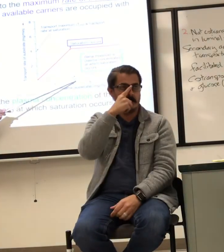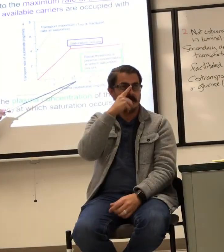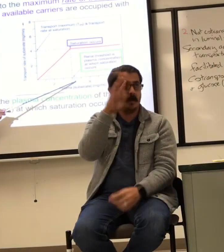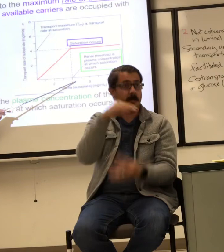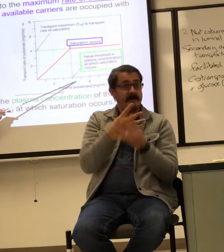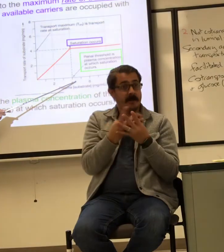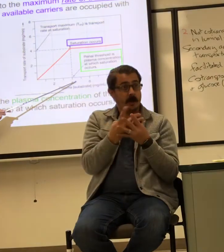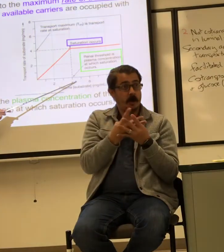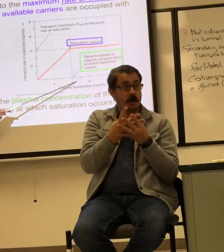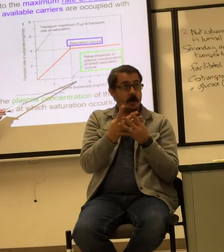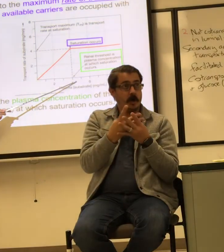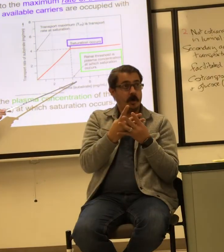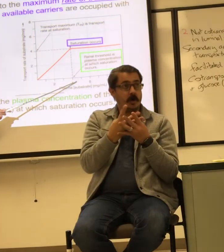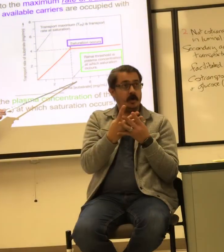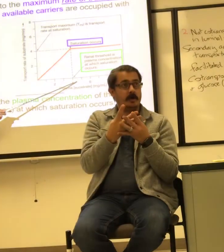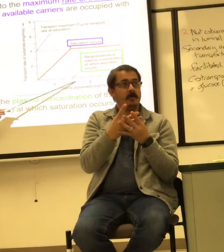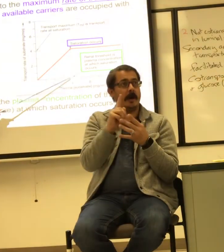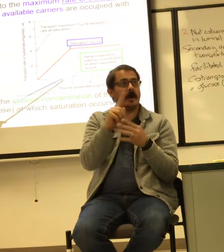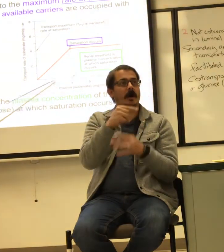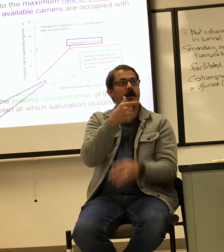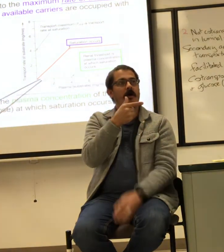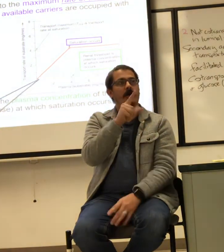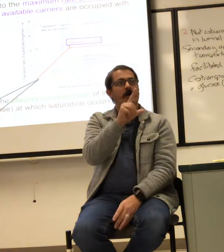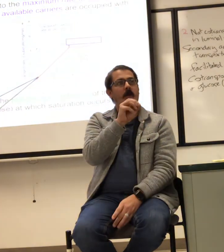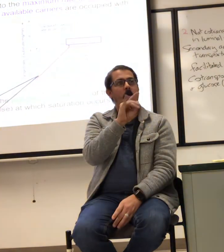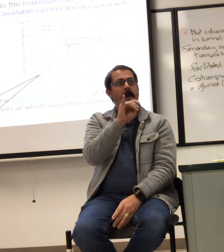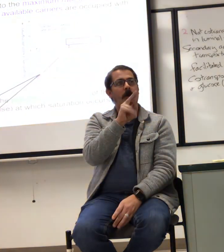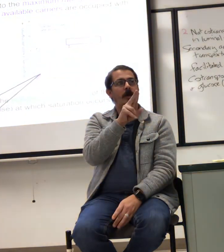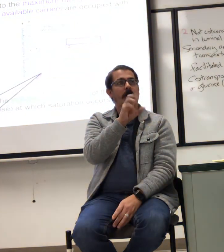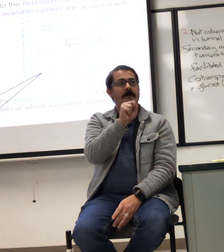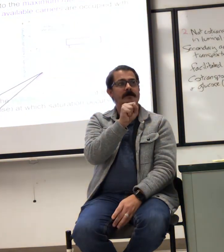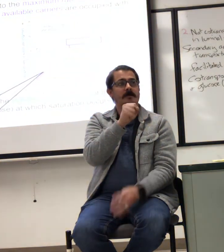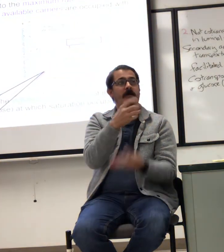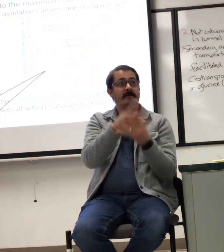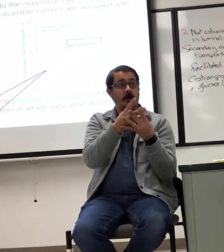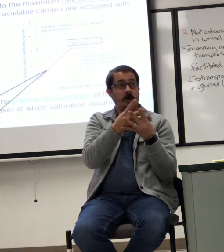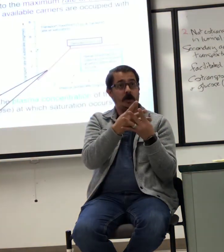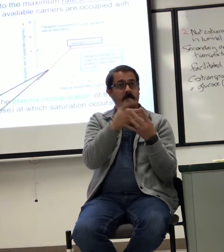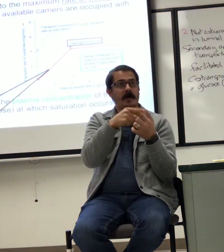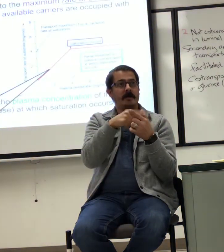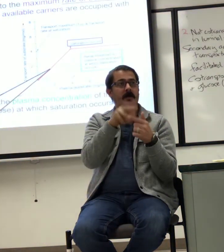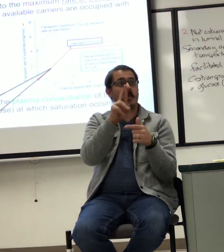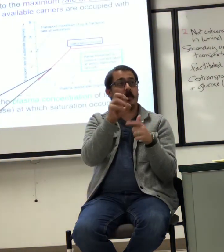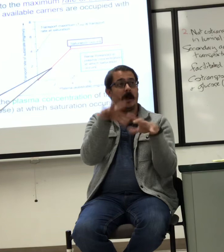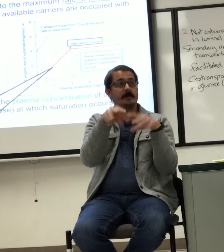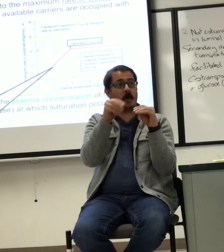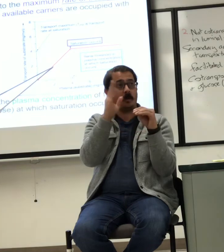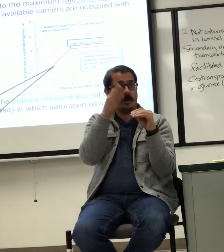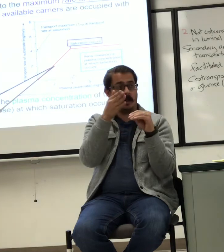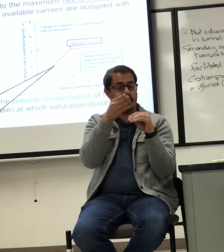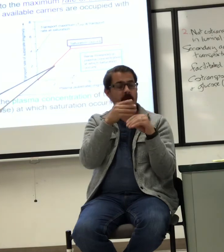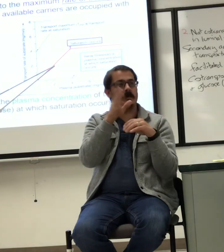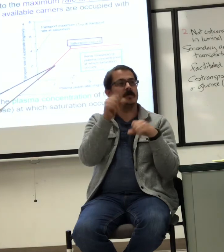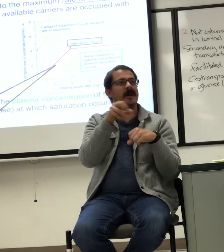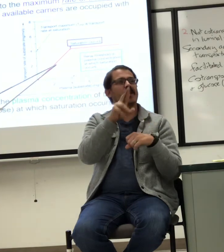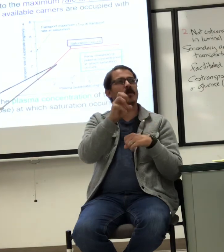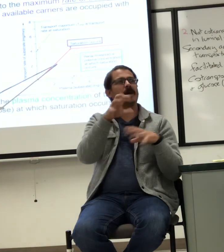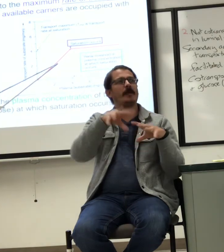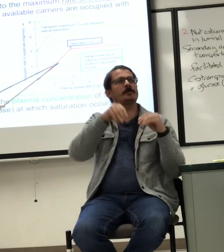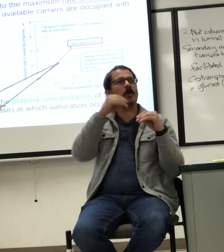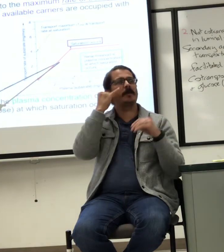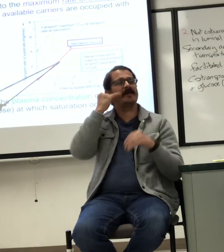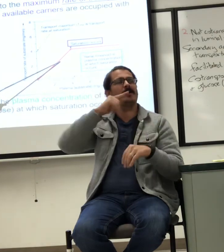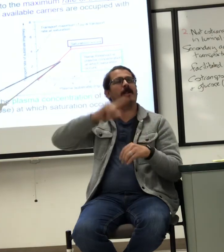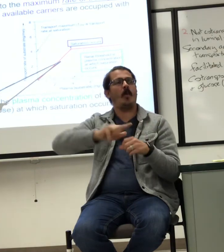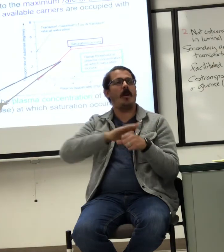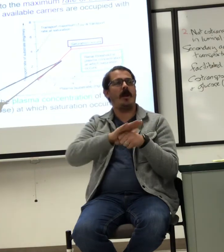filtered at the glomerulus. So as it's filtered, it's going to be reabsorbed. And you can reabsorb when you're at a low